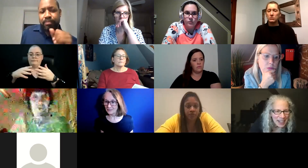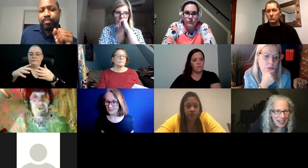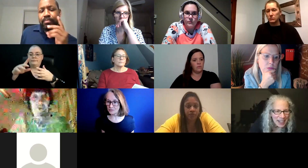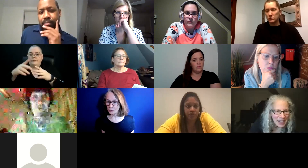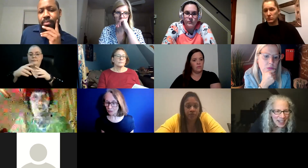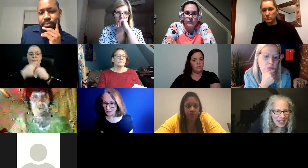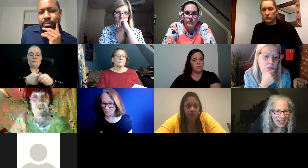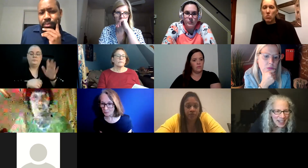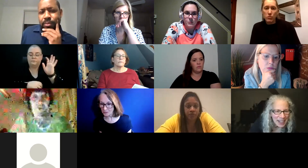for OMA purposes.